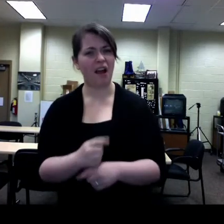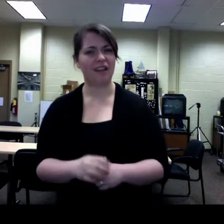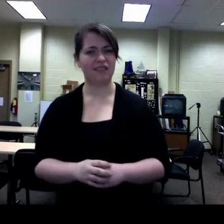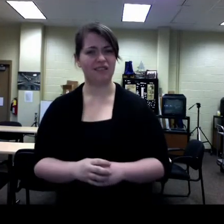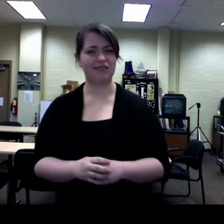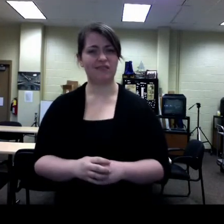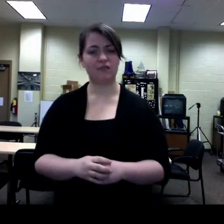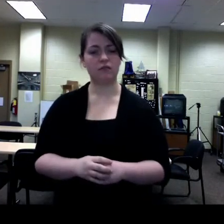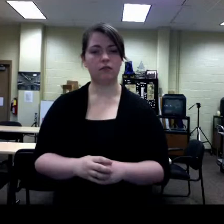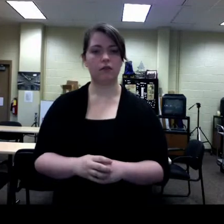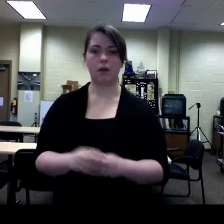More love?